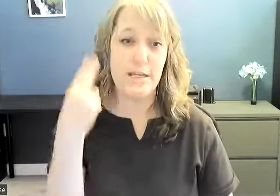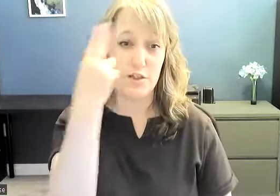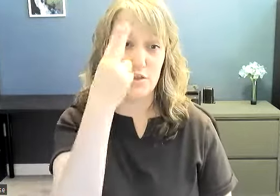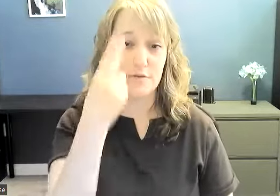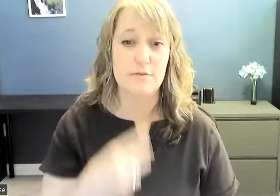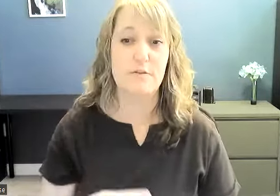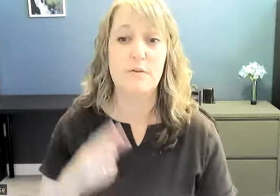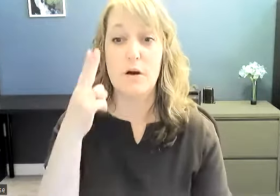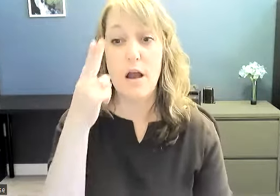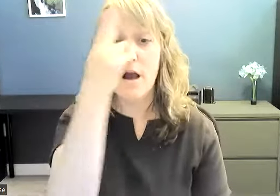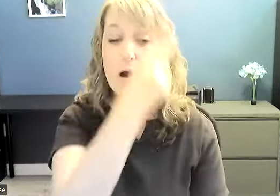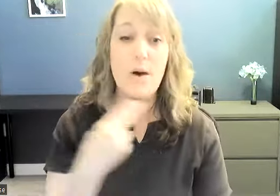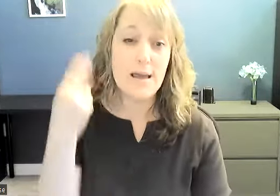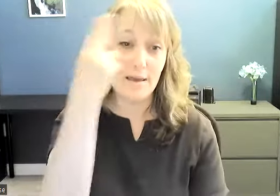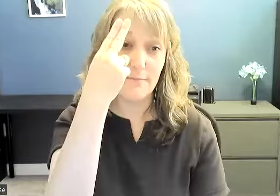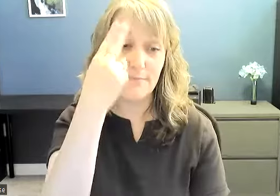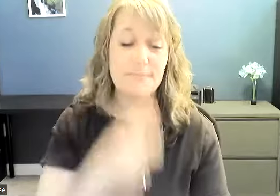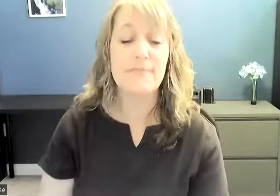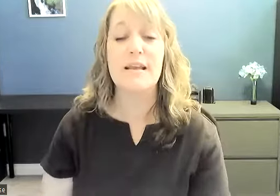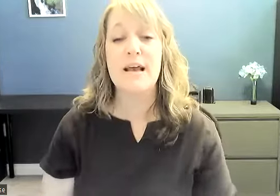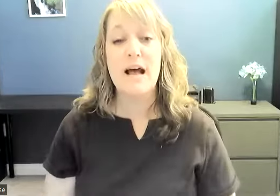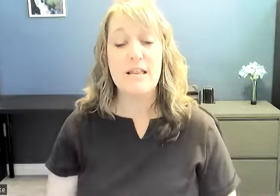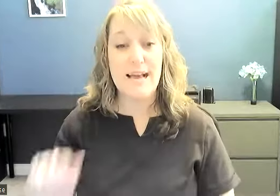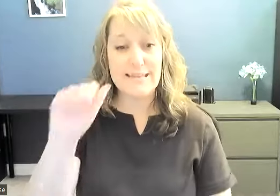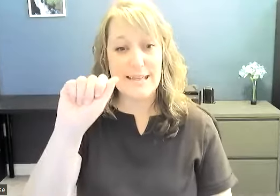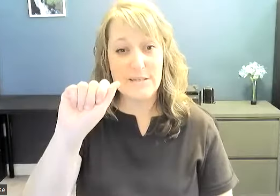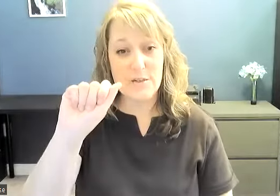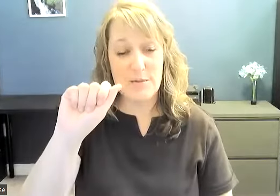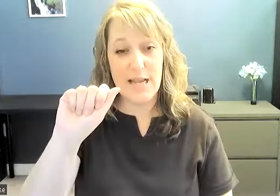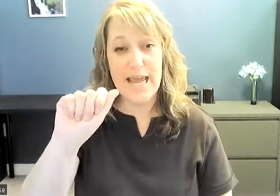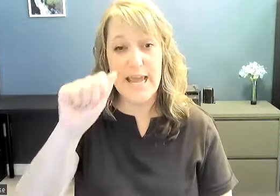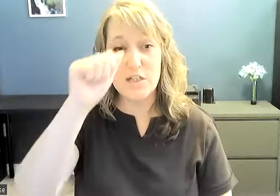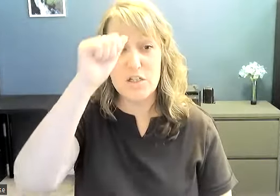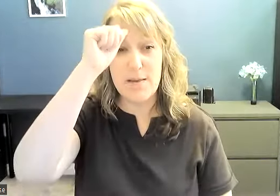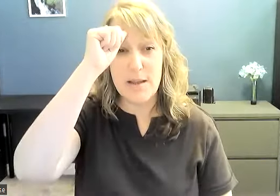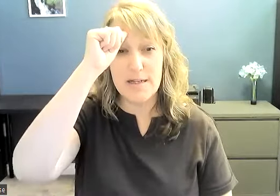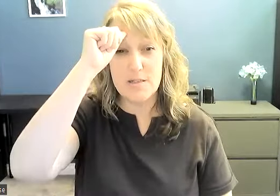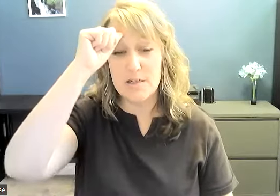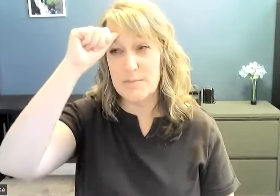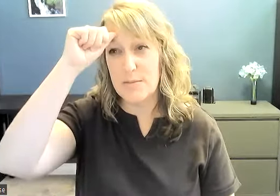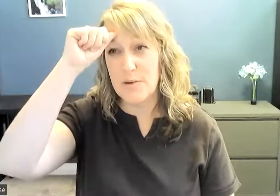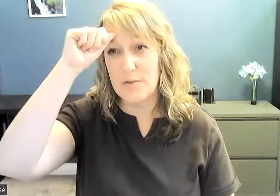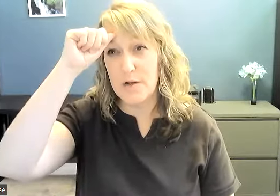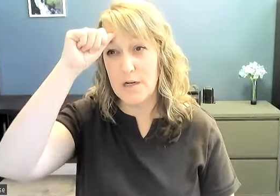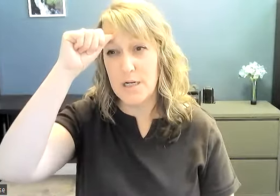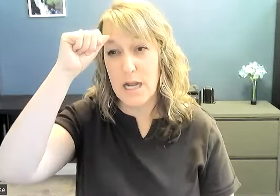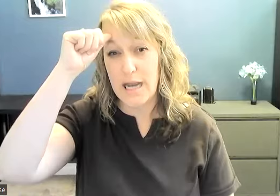H for Hawaii. Alaska starts with an A hand shape, and it starts maybe above your